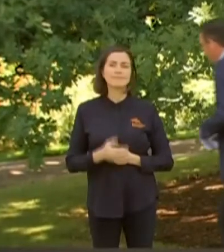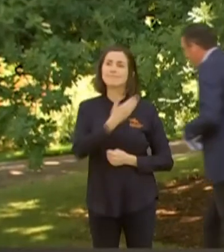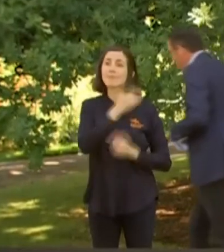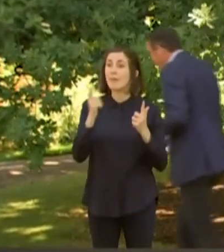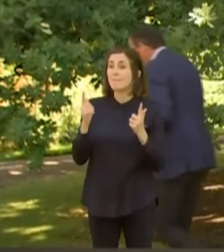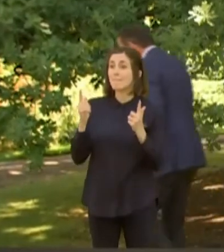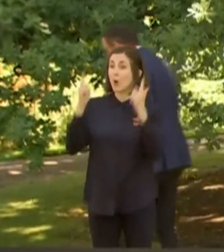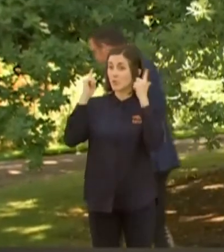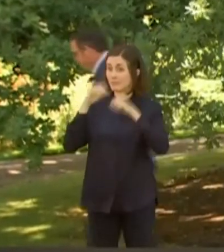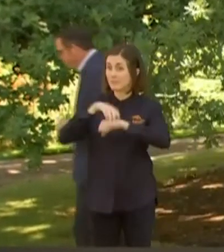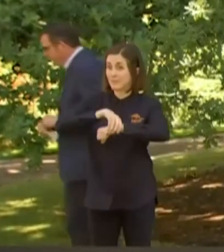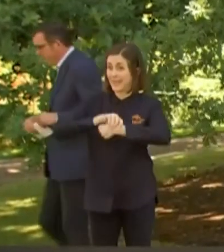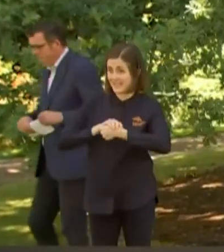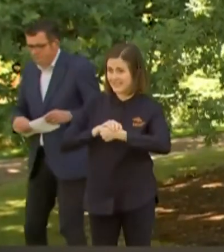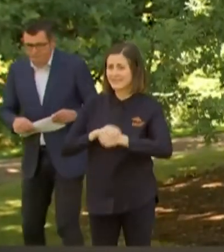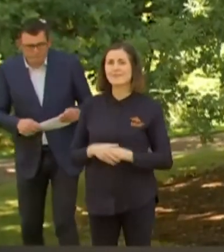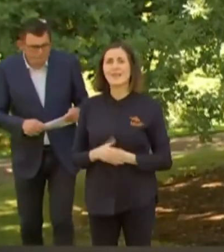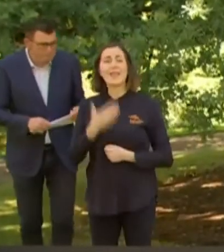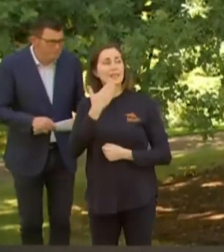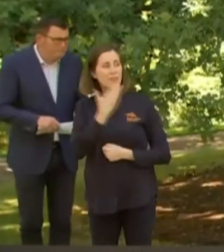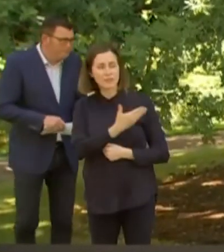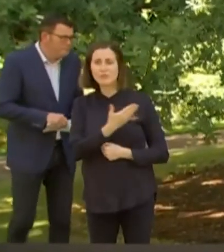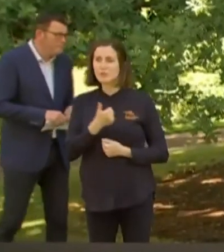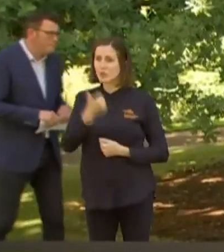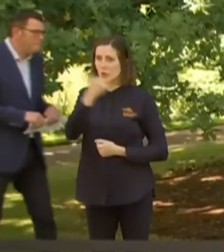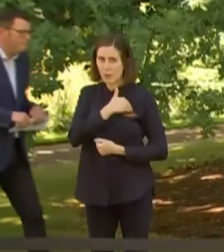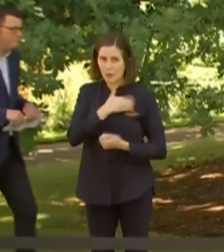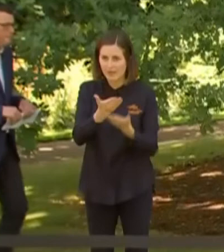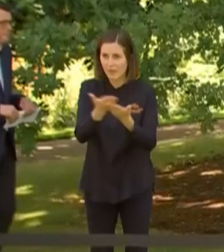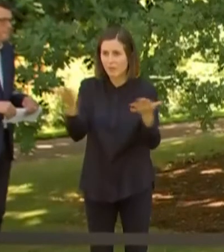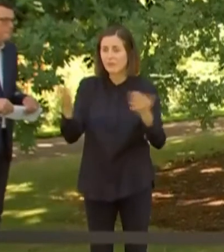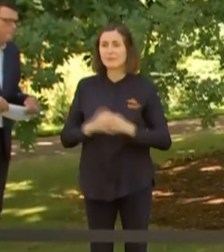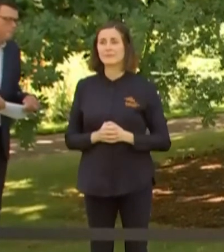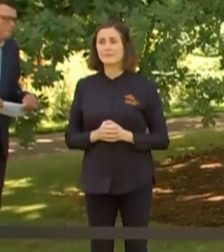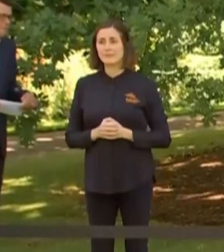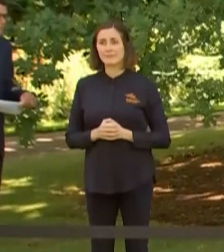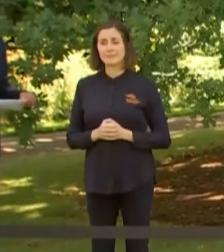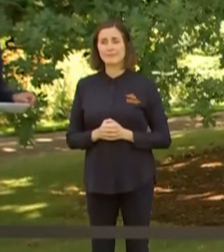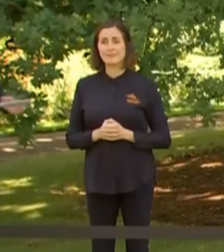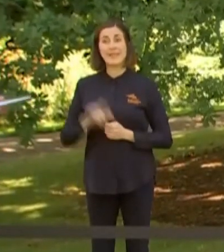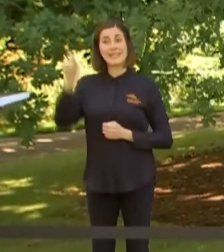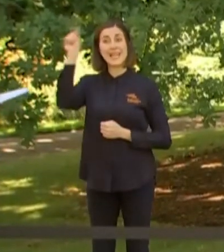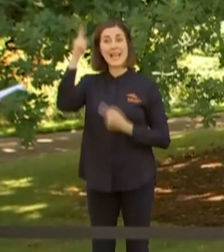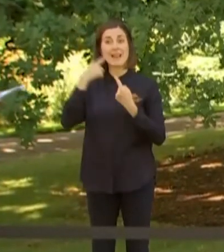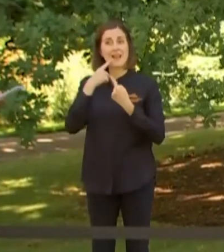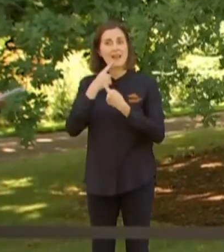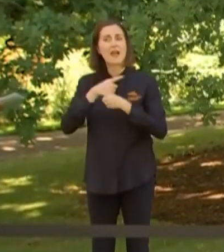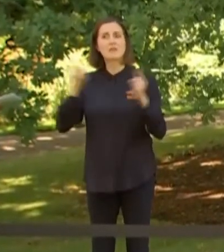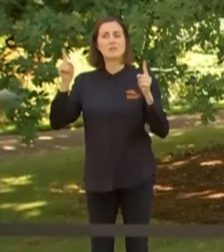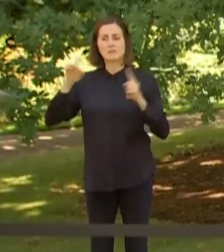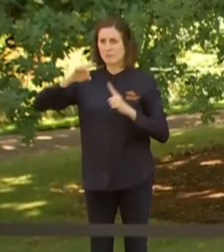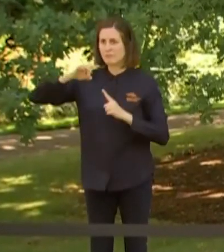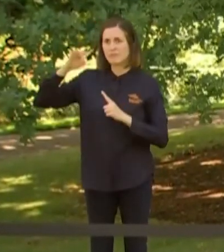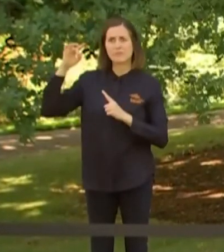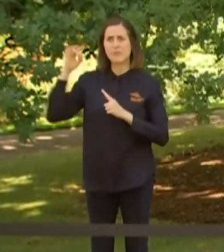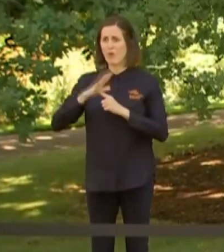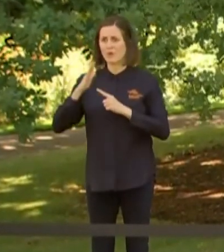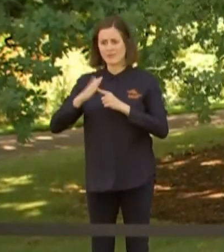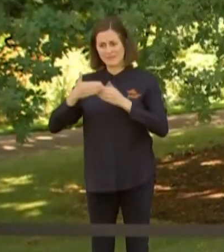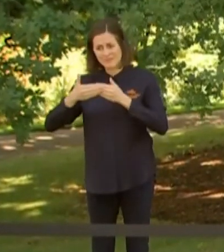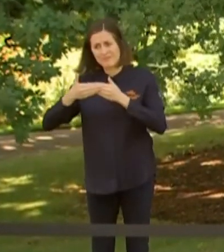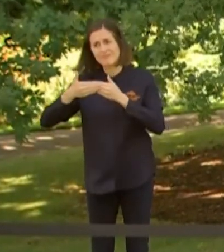Thank you, Premier, and good morning everyone. So this is perhaps the most important thing we've got in the next few